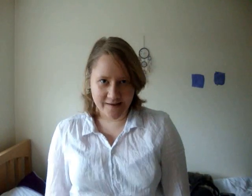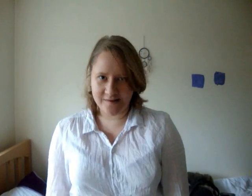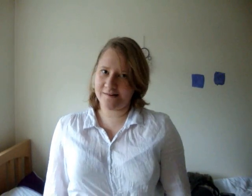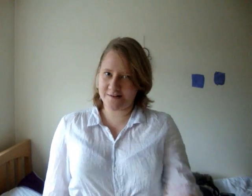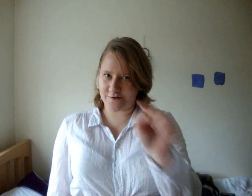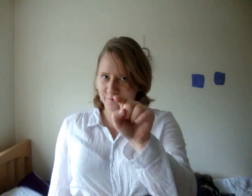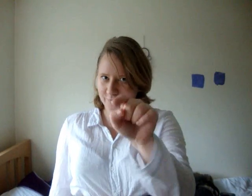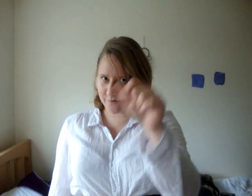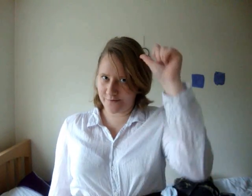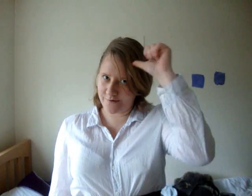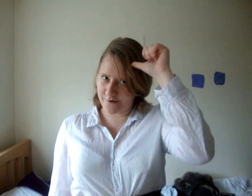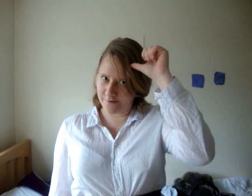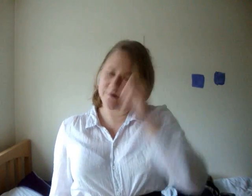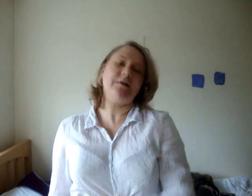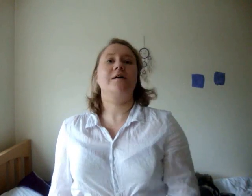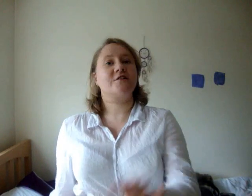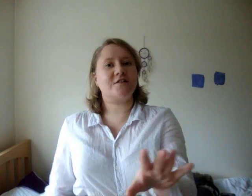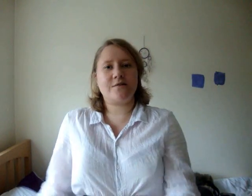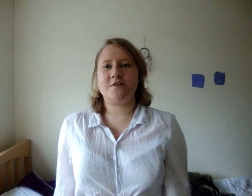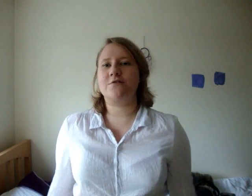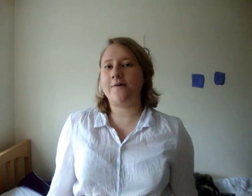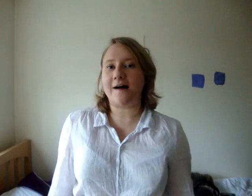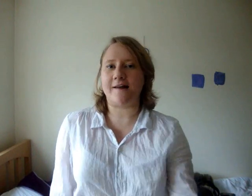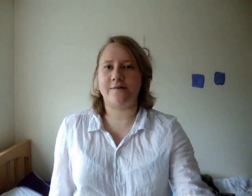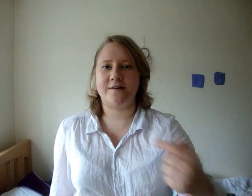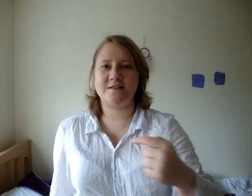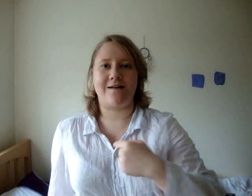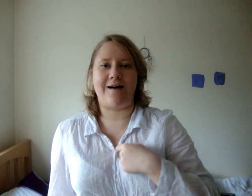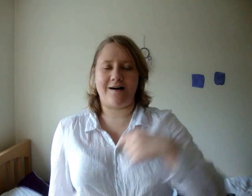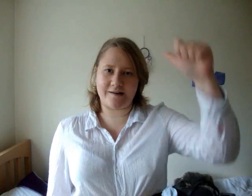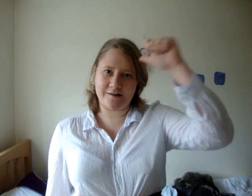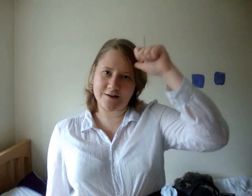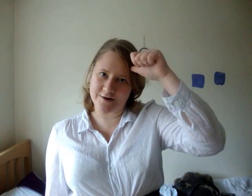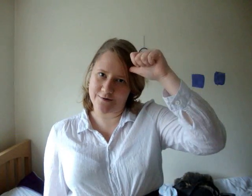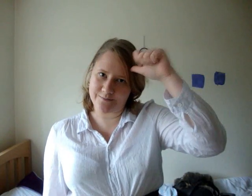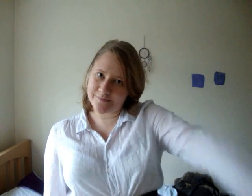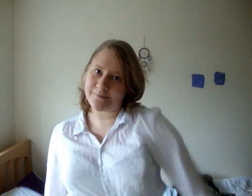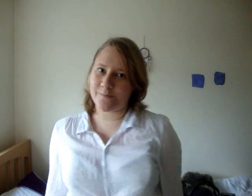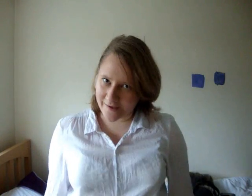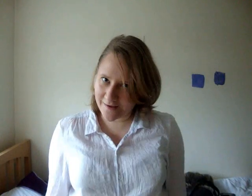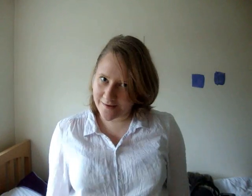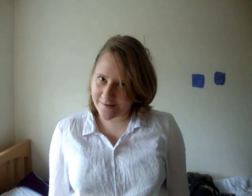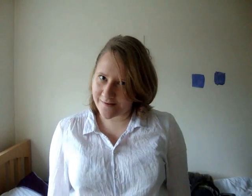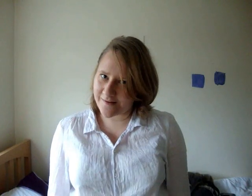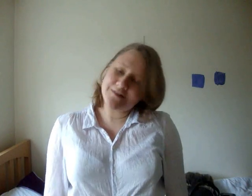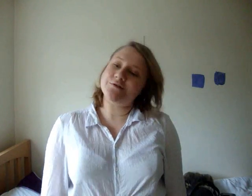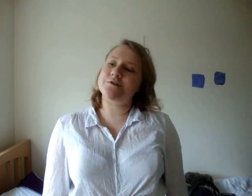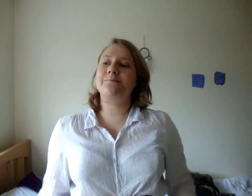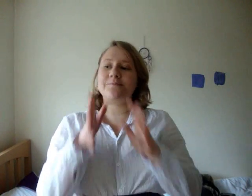Okay? So, you know. Just like we taught you earlier when I said, I know. Okay? So,